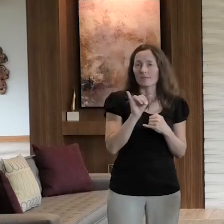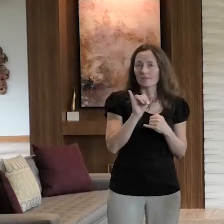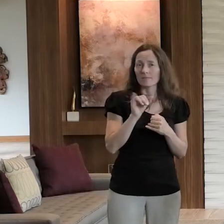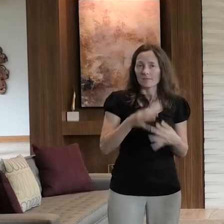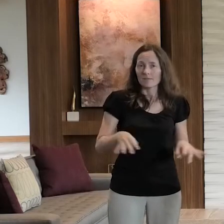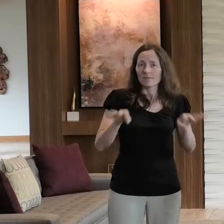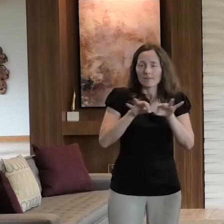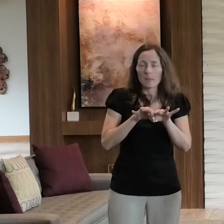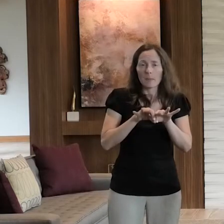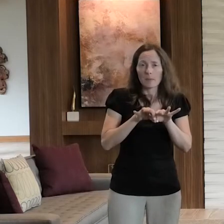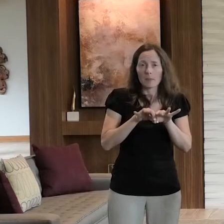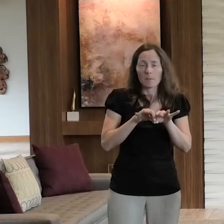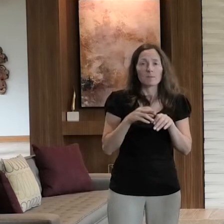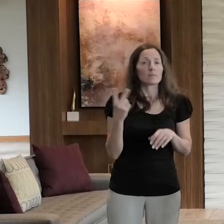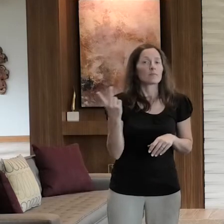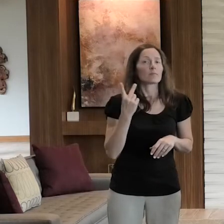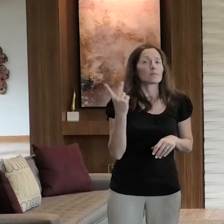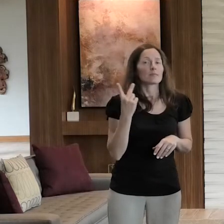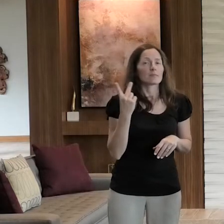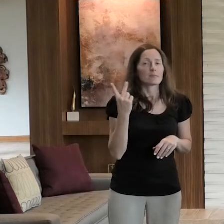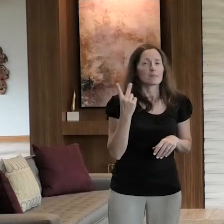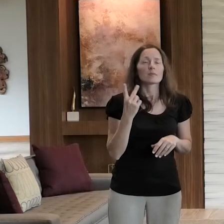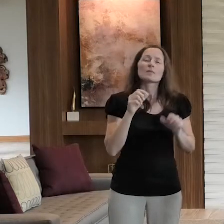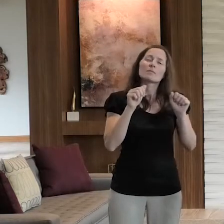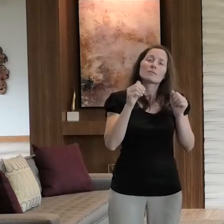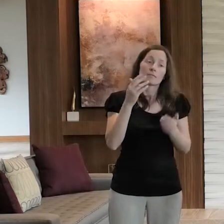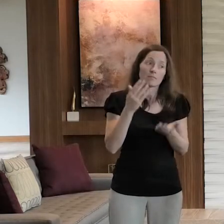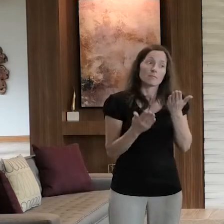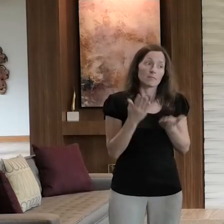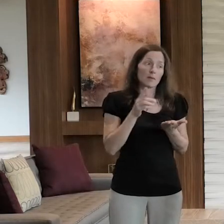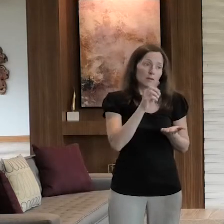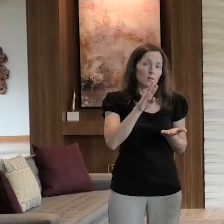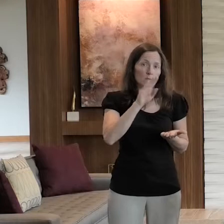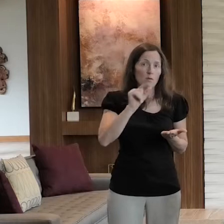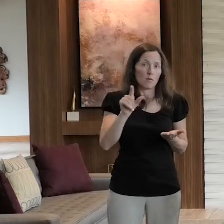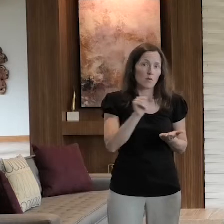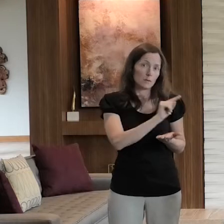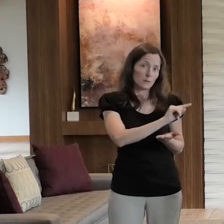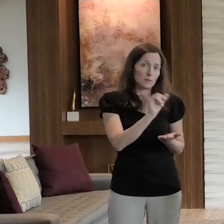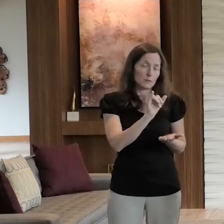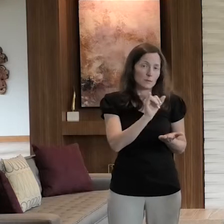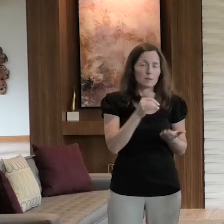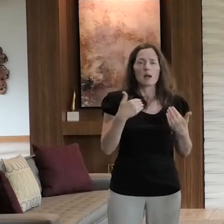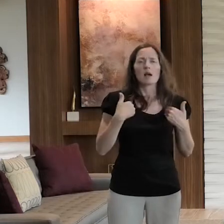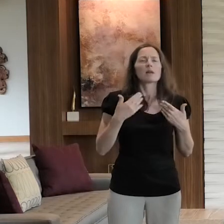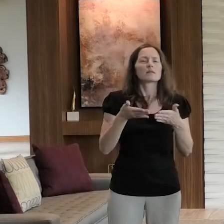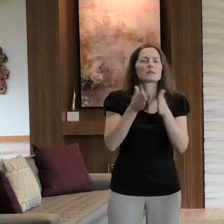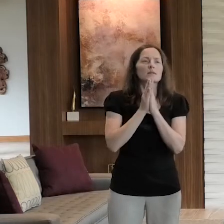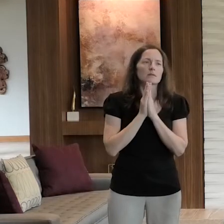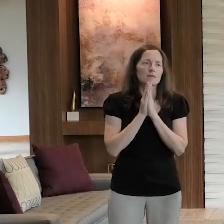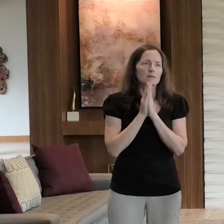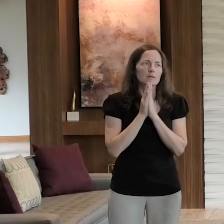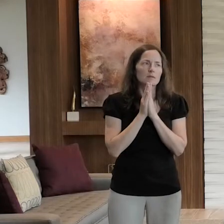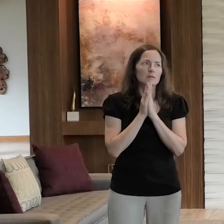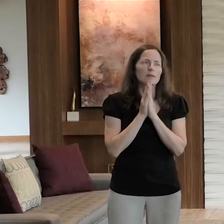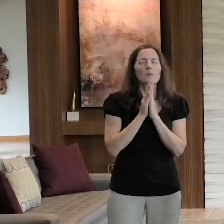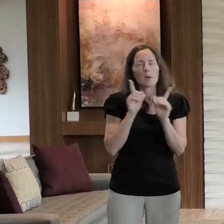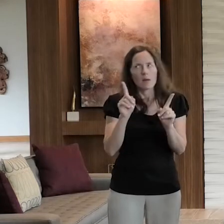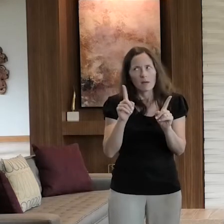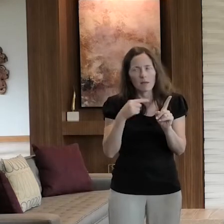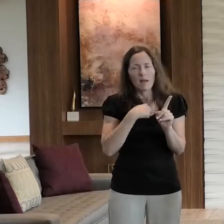I think he and I, and probably Calvin when I say this, have a request. Actually, I have a request of you too. So